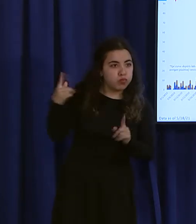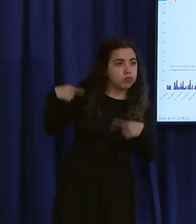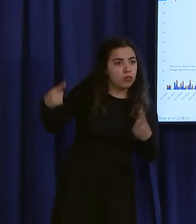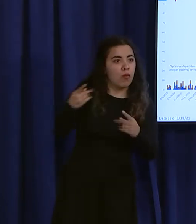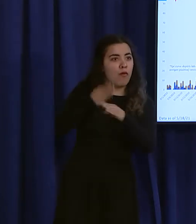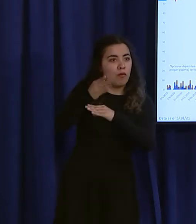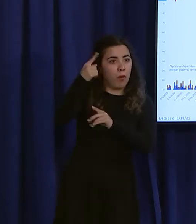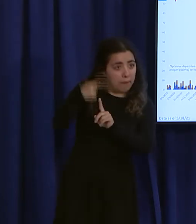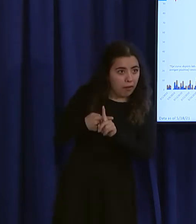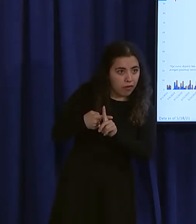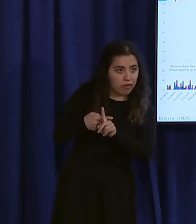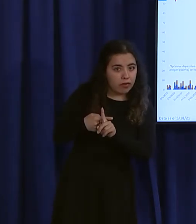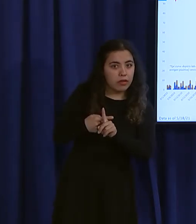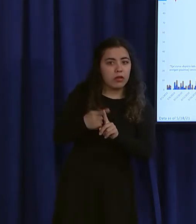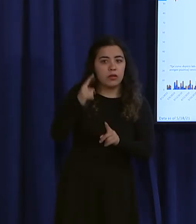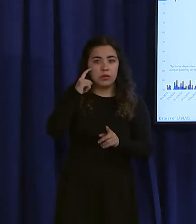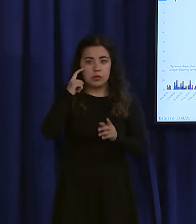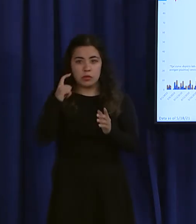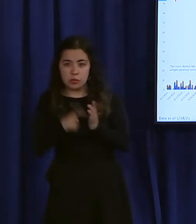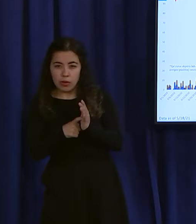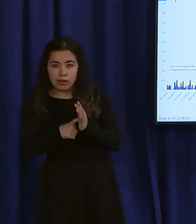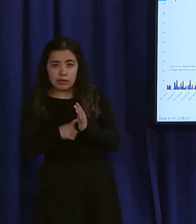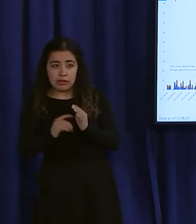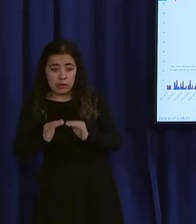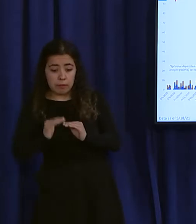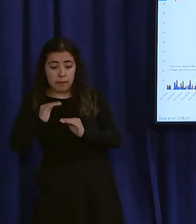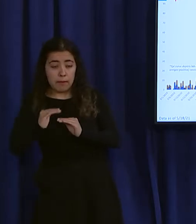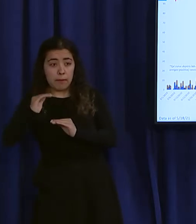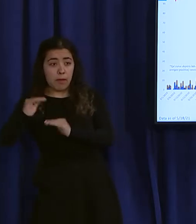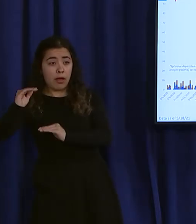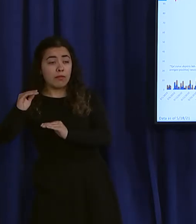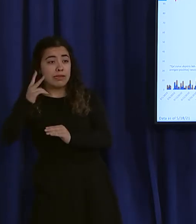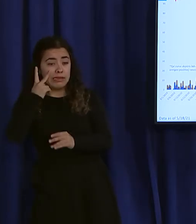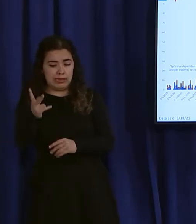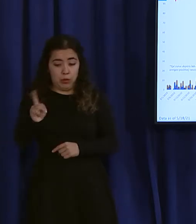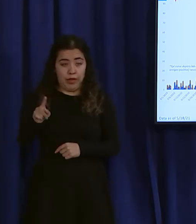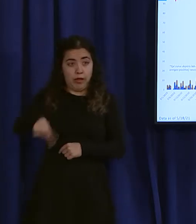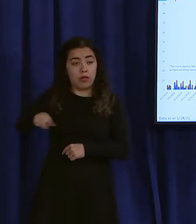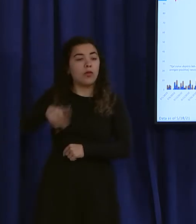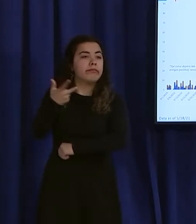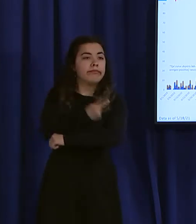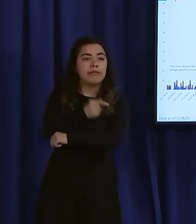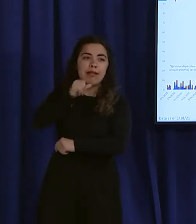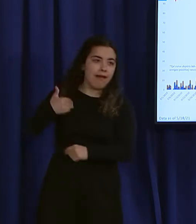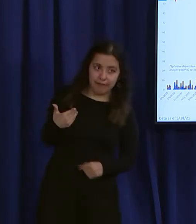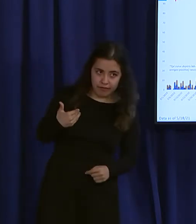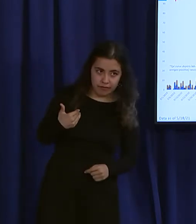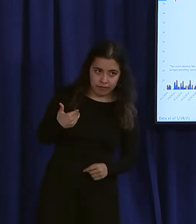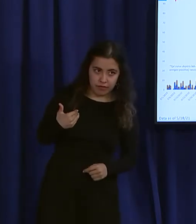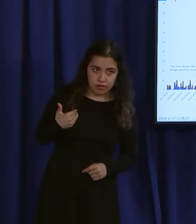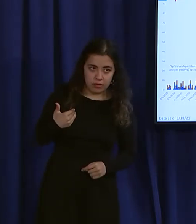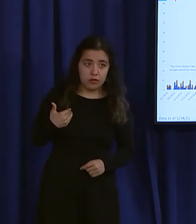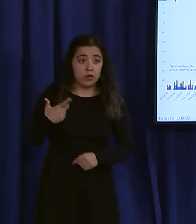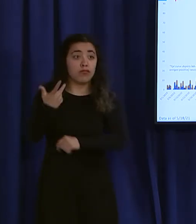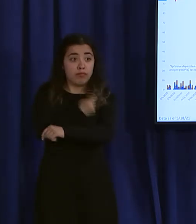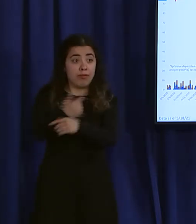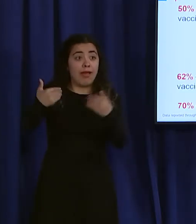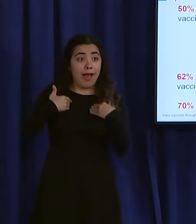in unvaccinated healthcare workers. So the news is really good in our highest risk settings, but it's also really good across the